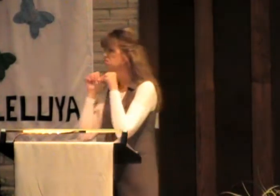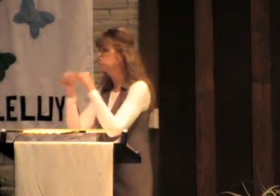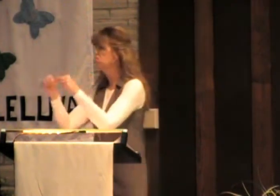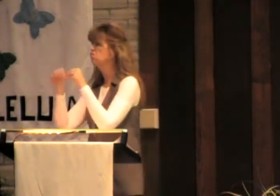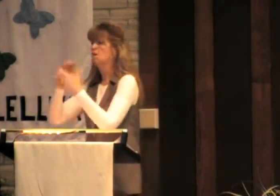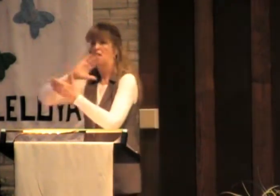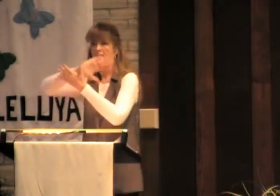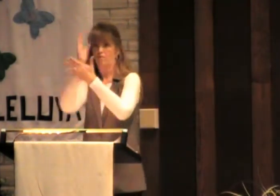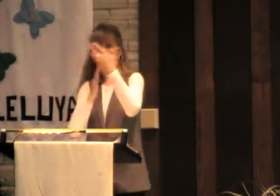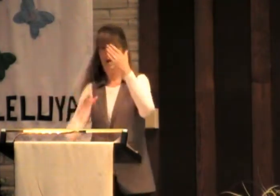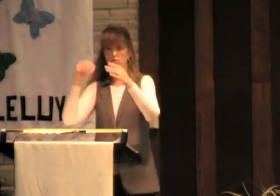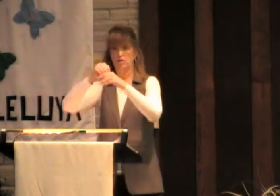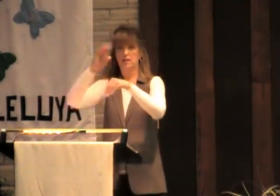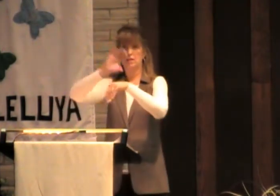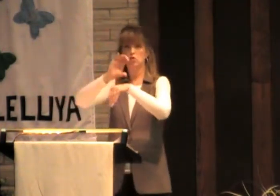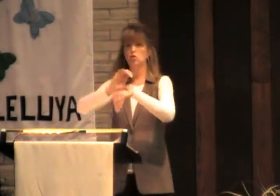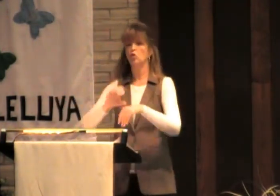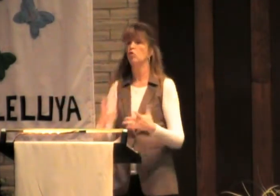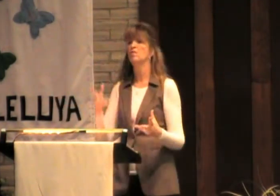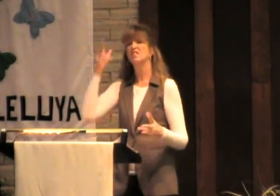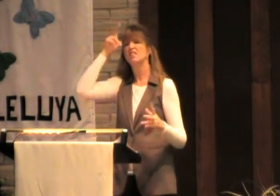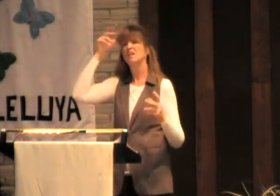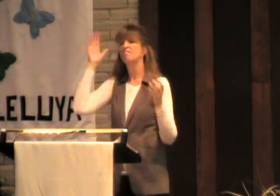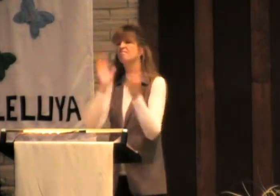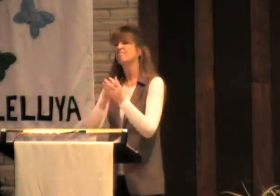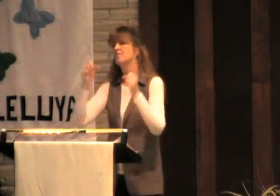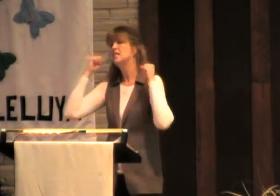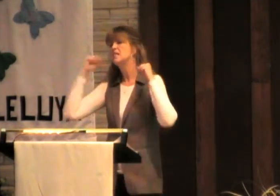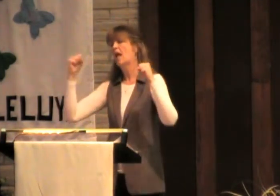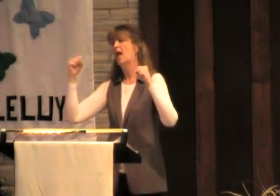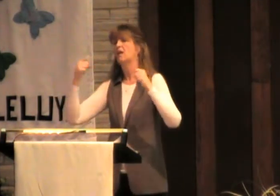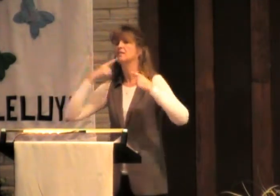go under, Satan's just continuing to fracture those